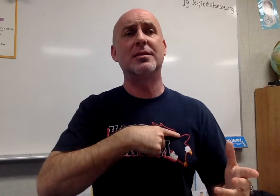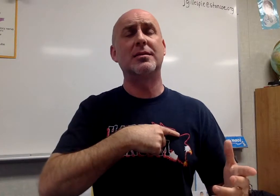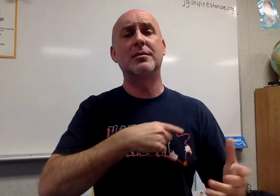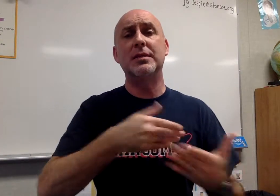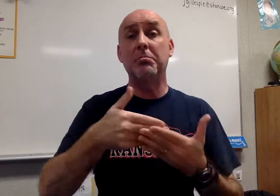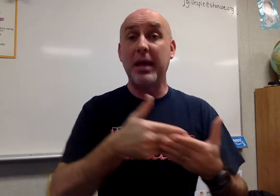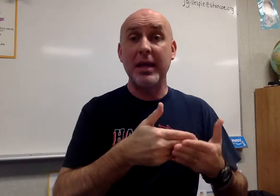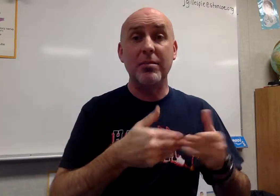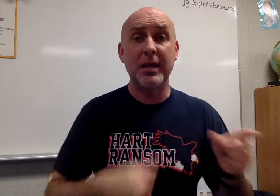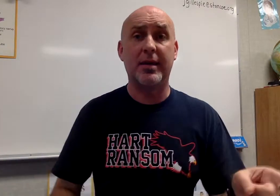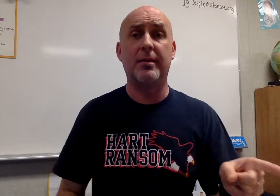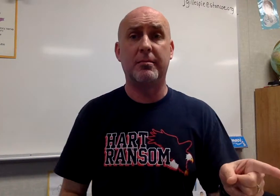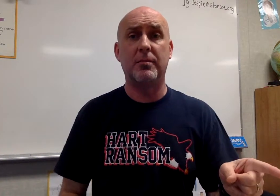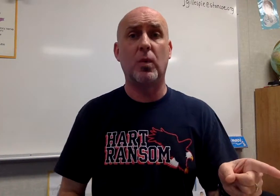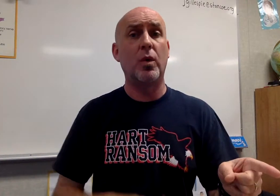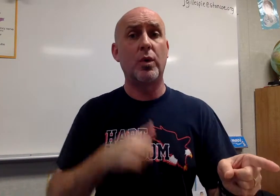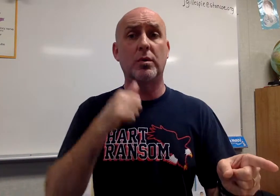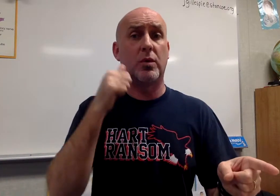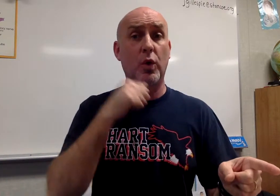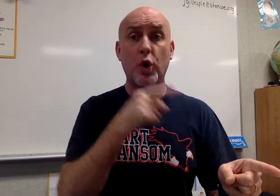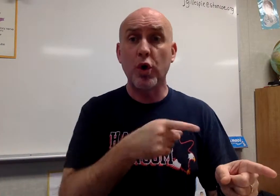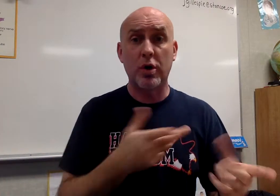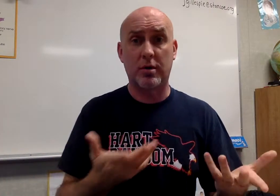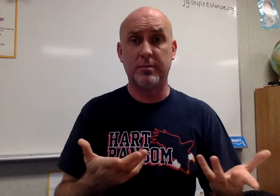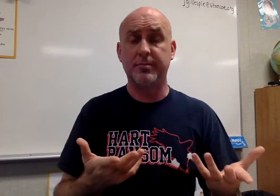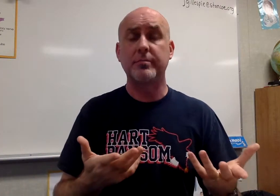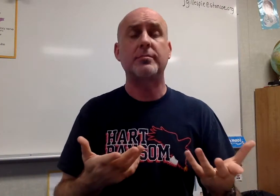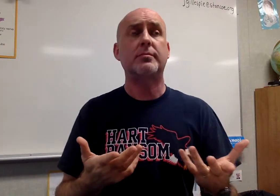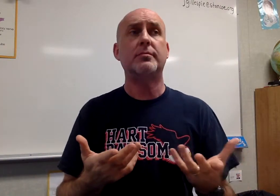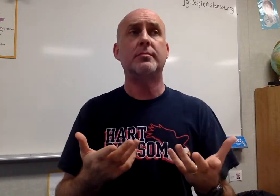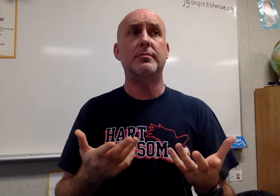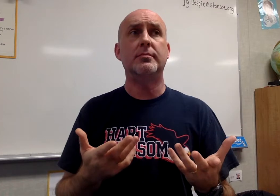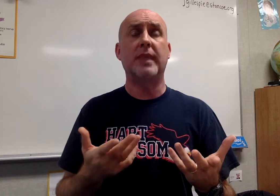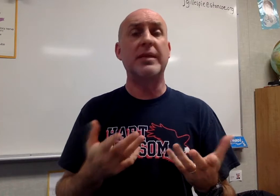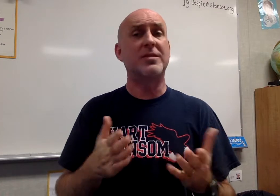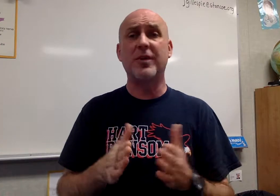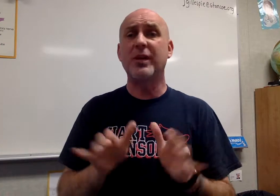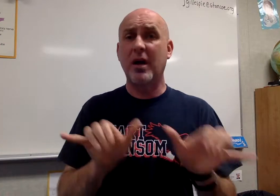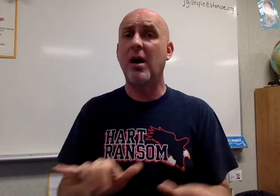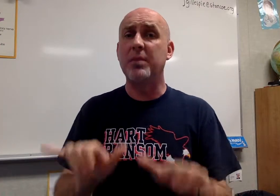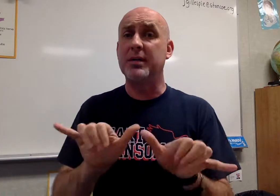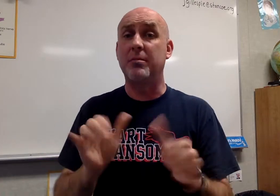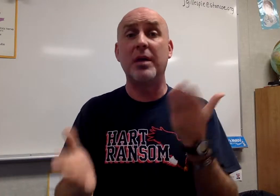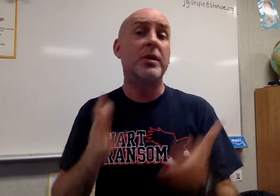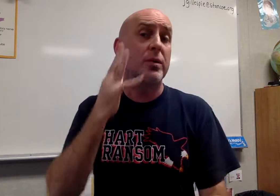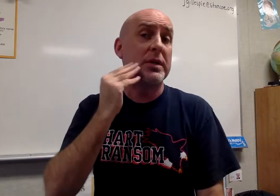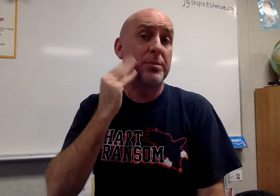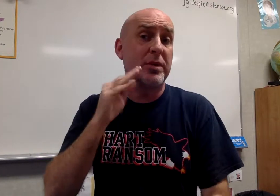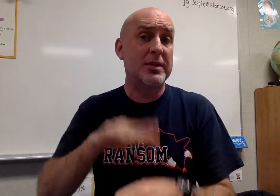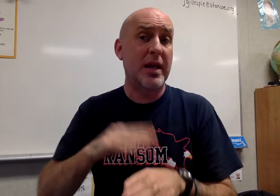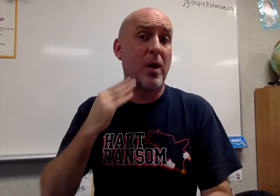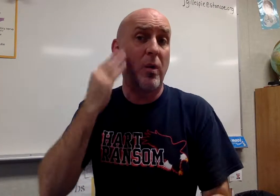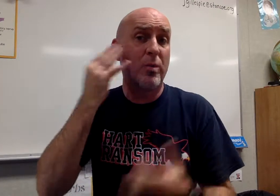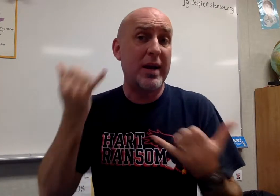to baby him or her. That's very common, and maybe you experience it at home right